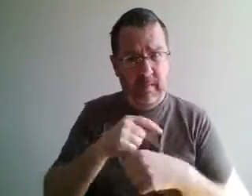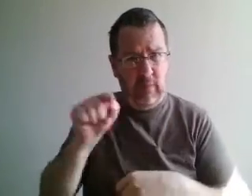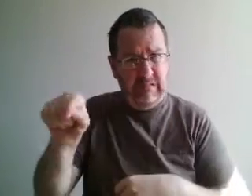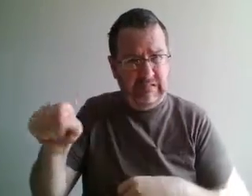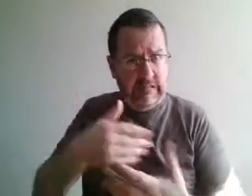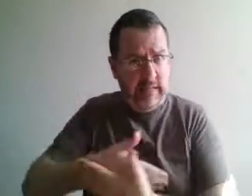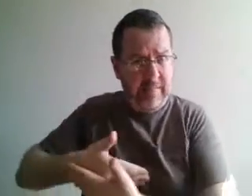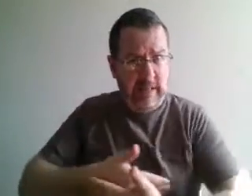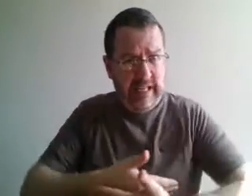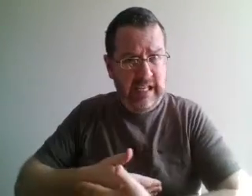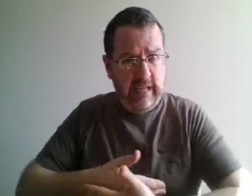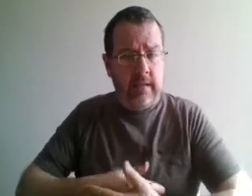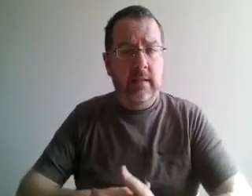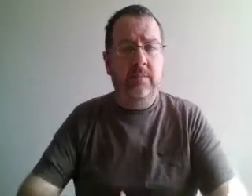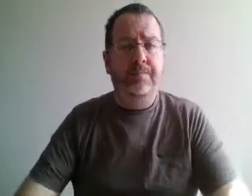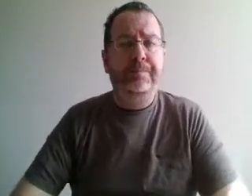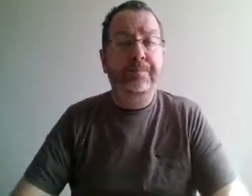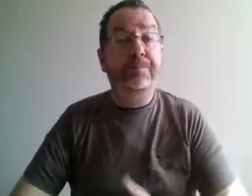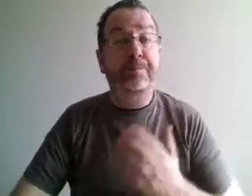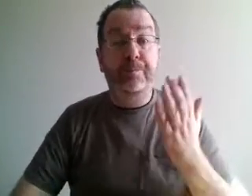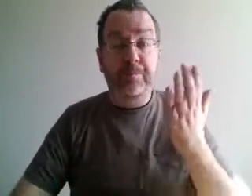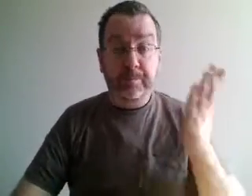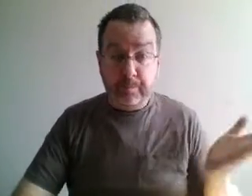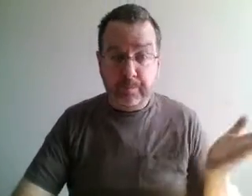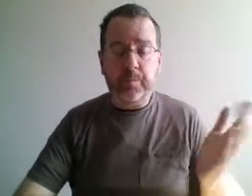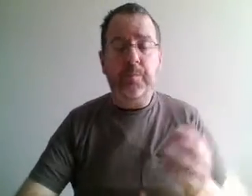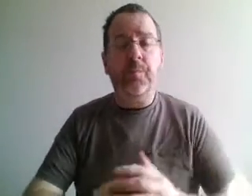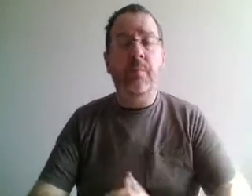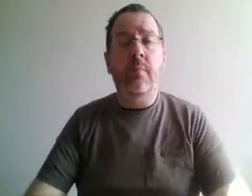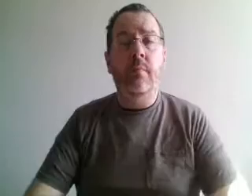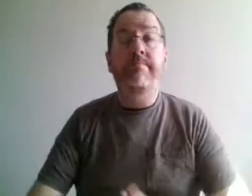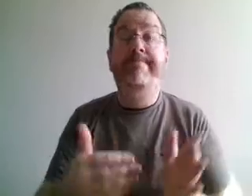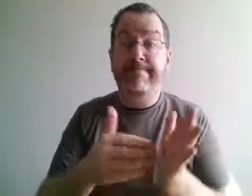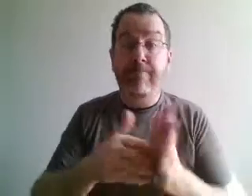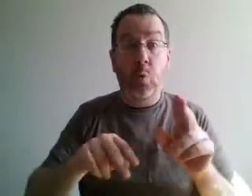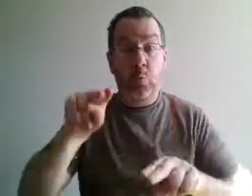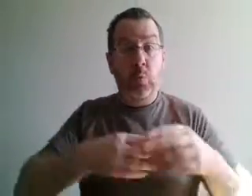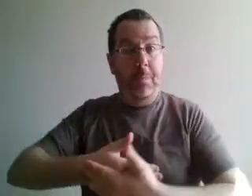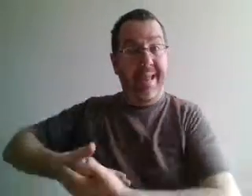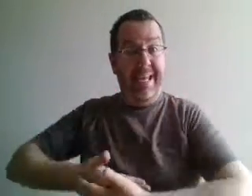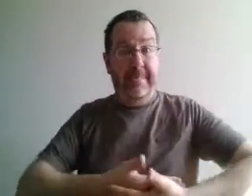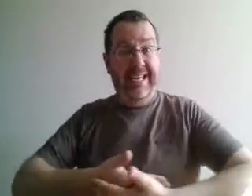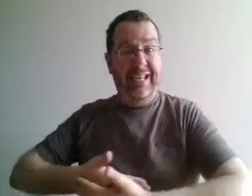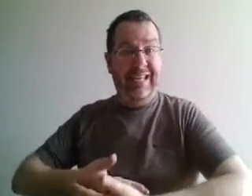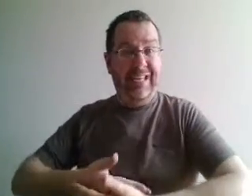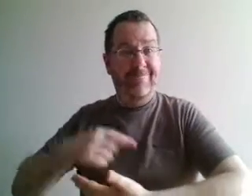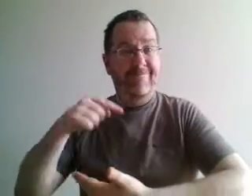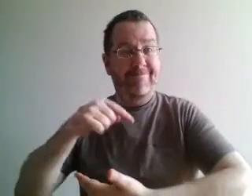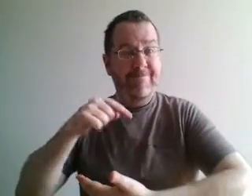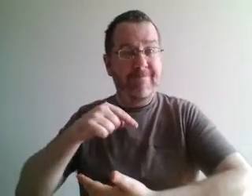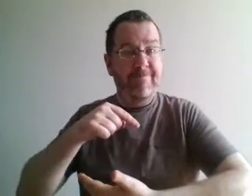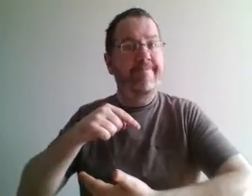Maybe I might take that one, Gavin. Please. I mean, obviously, newborn babies are a group that we're